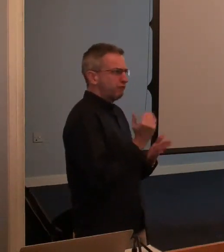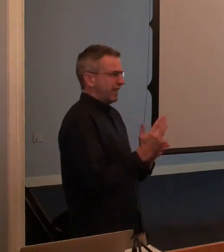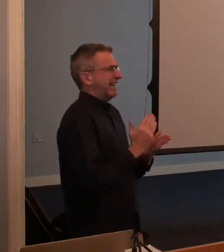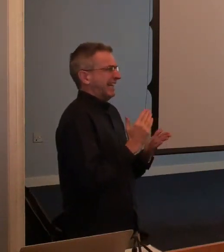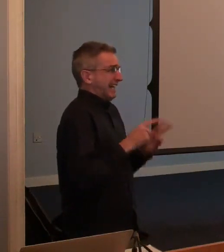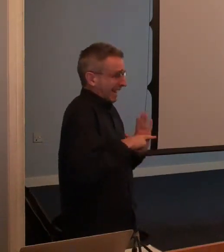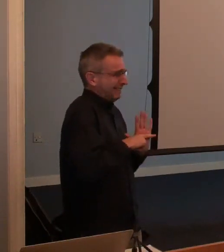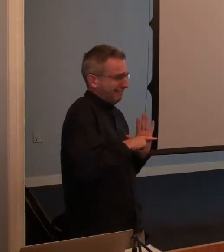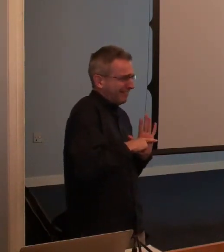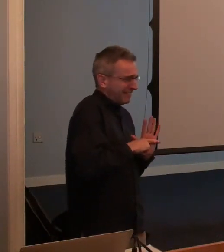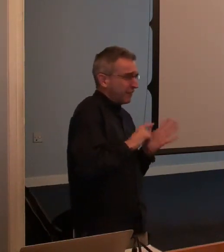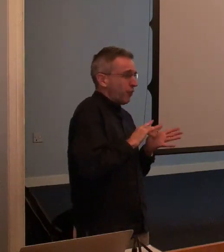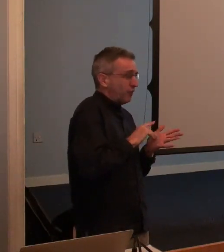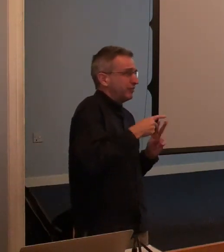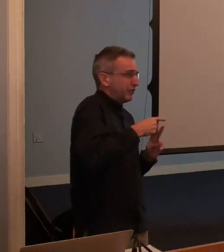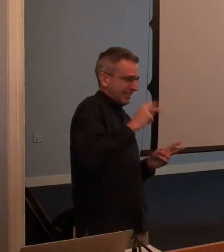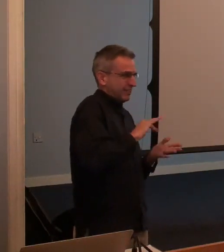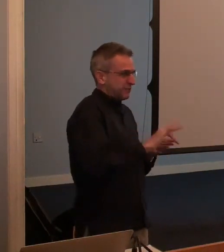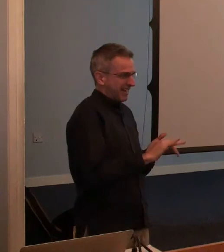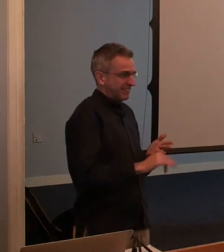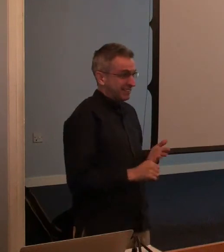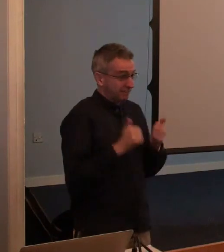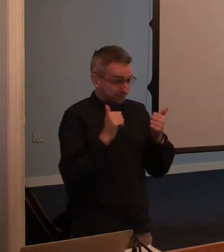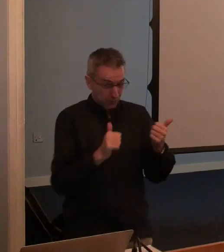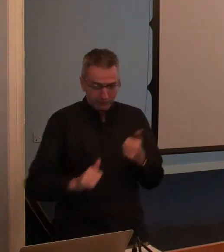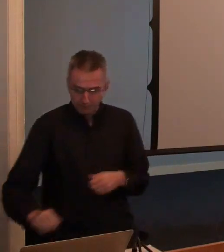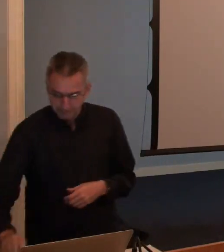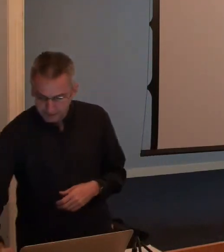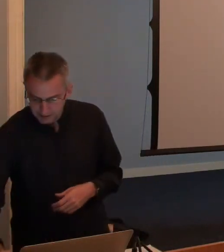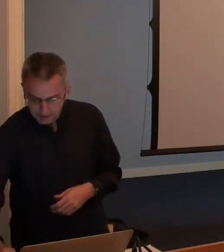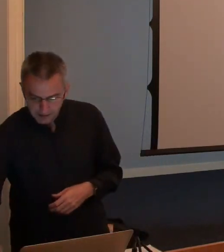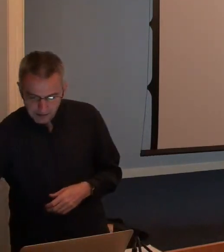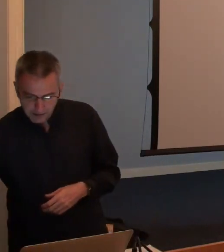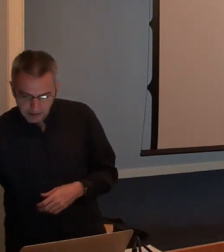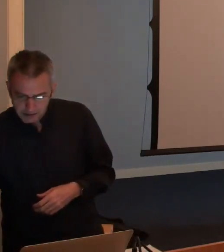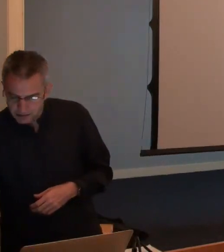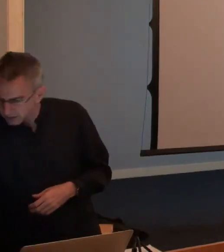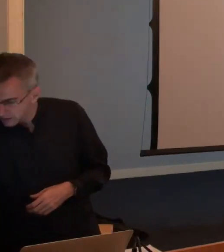and linked to something that really could be very, very negative, genetic cleansing.